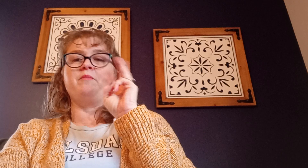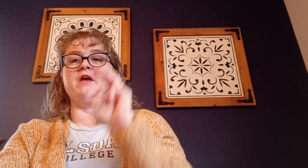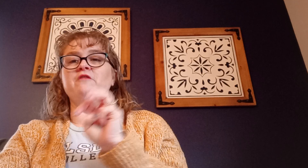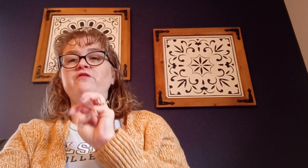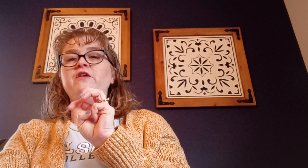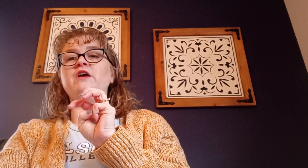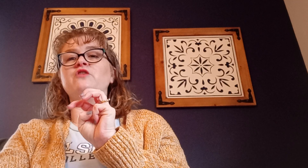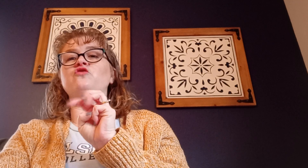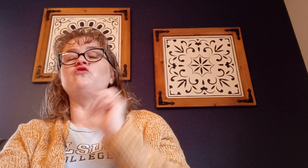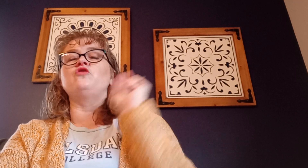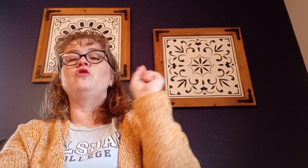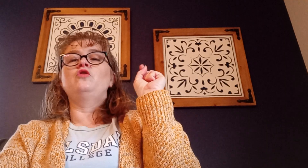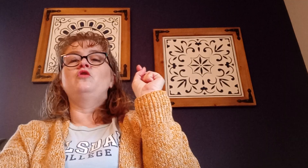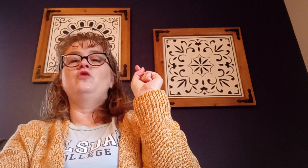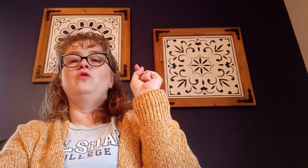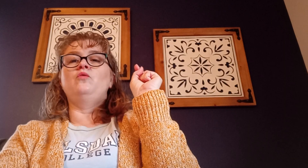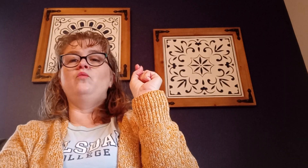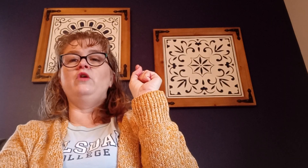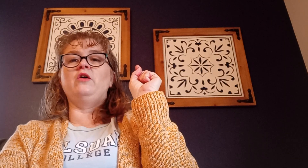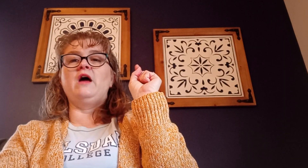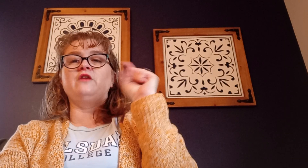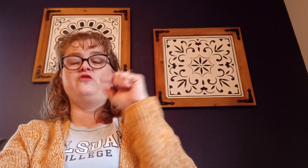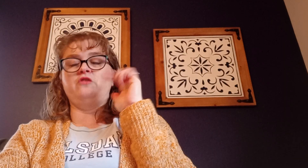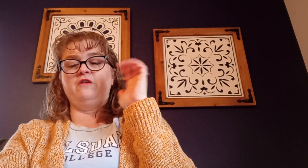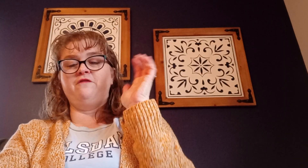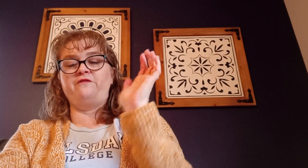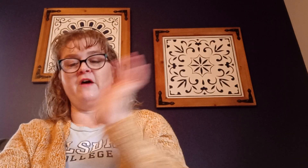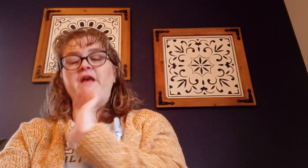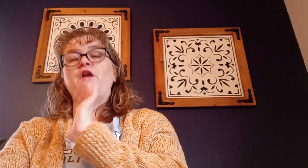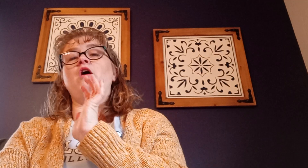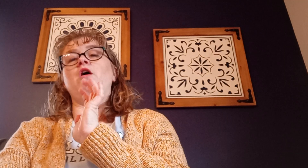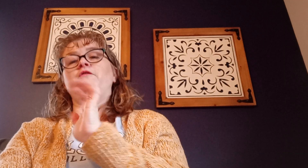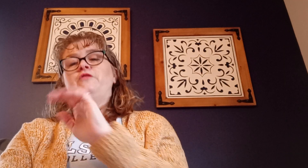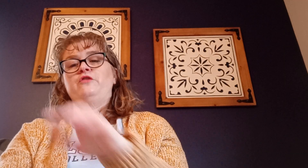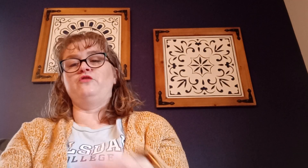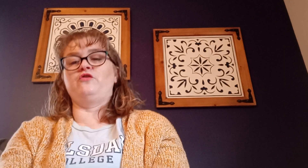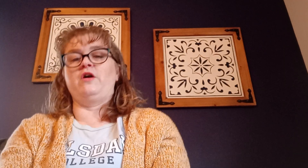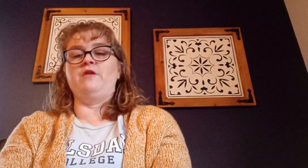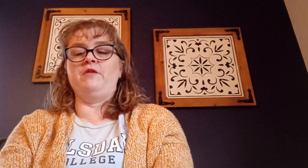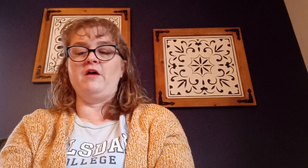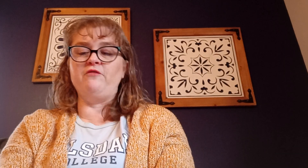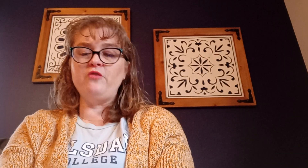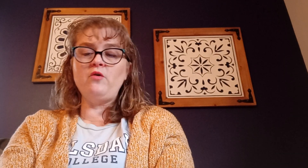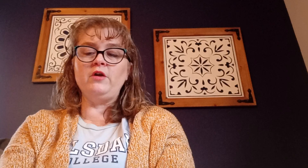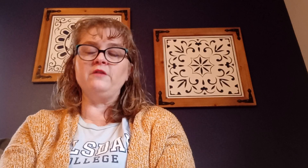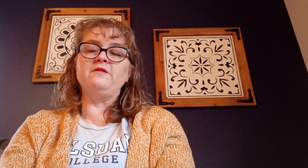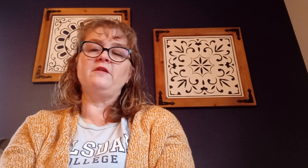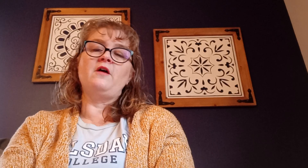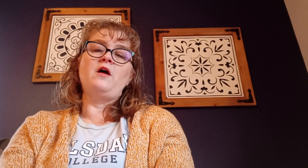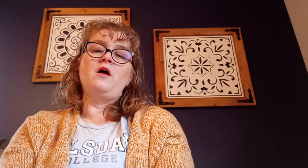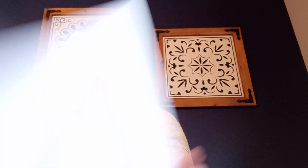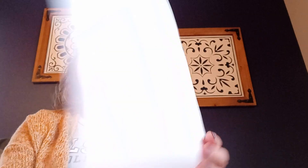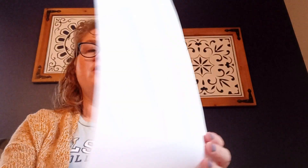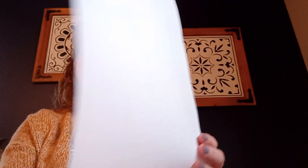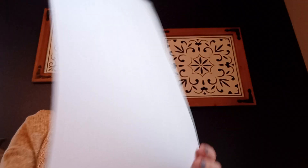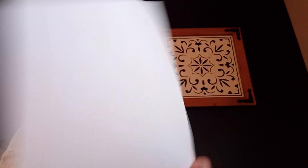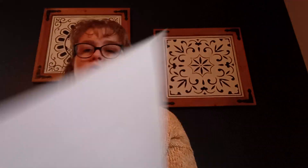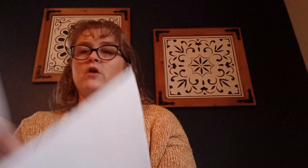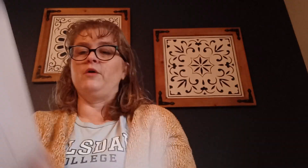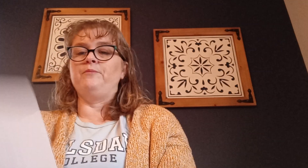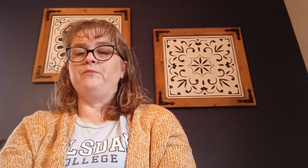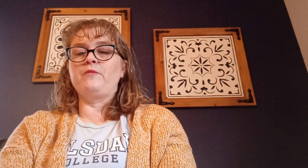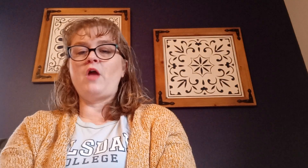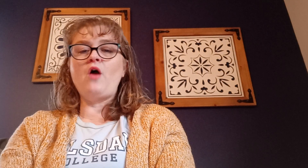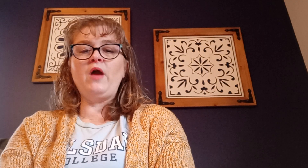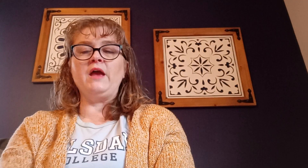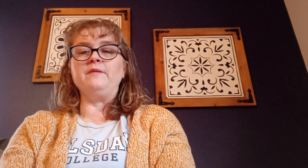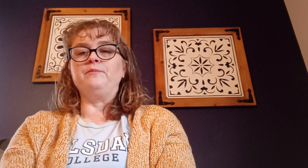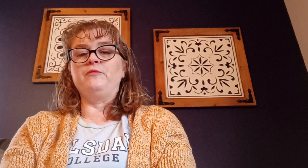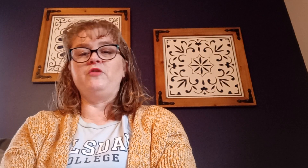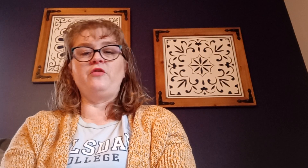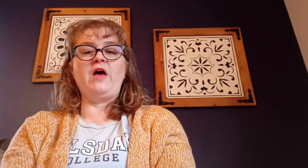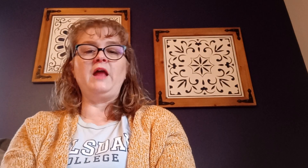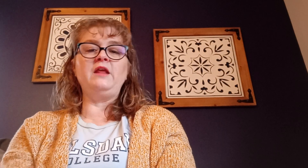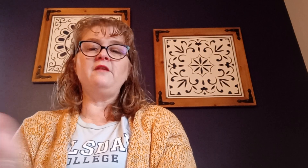and fish will actually fight off this crown of thorns for the coral. Okay, so that is